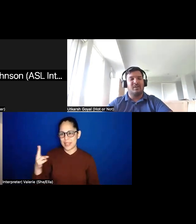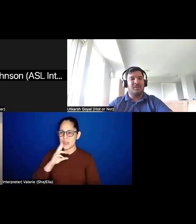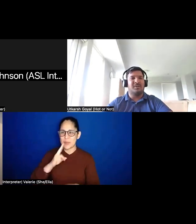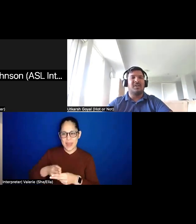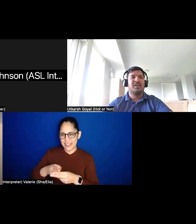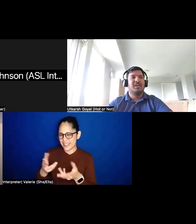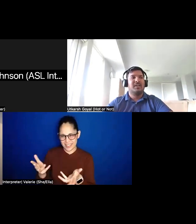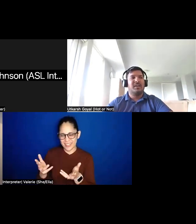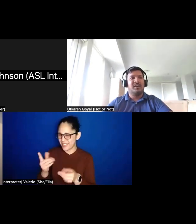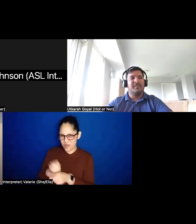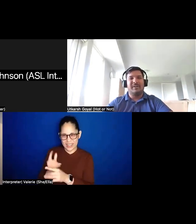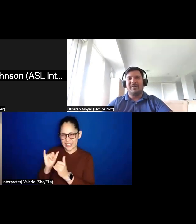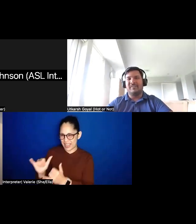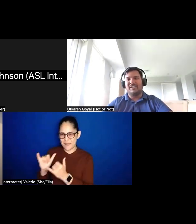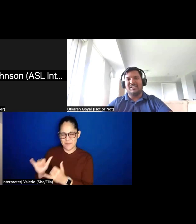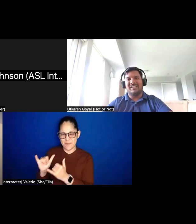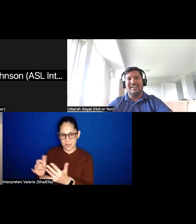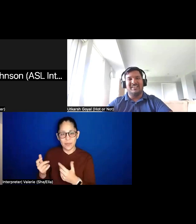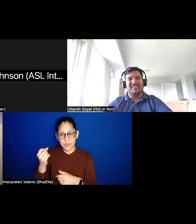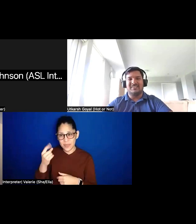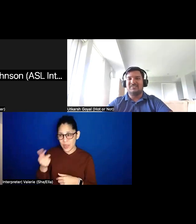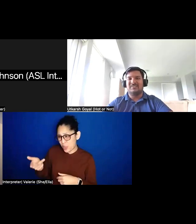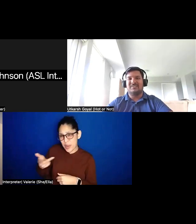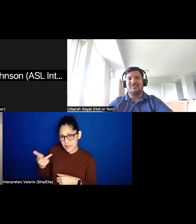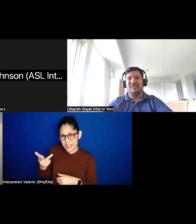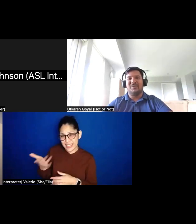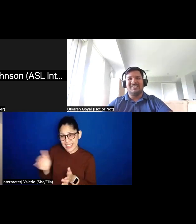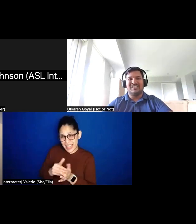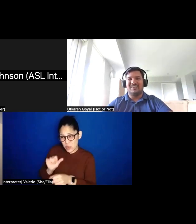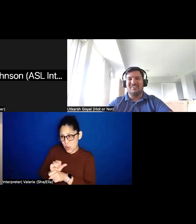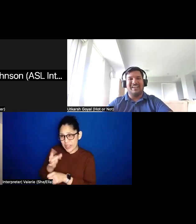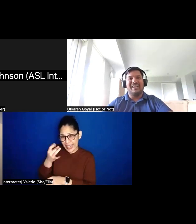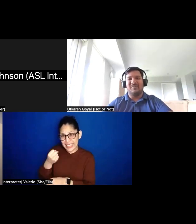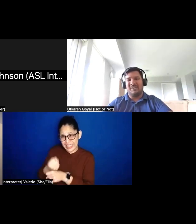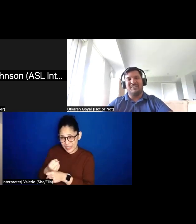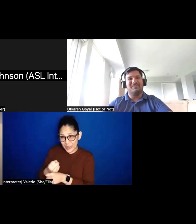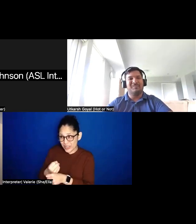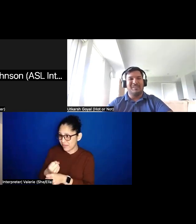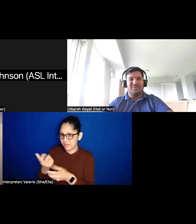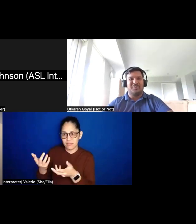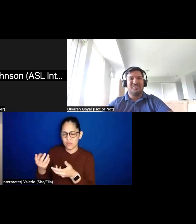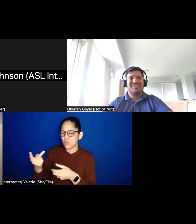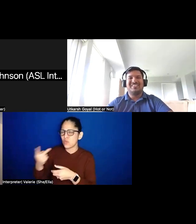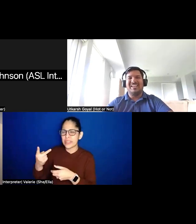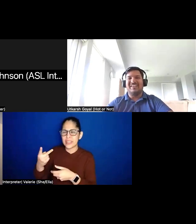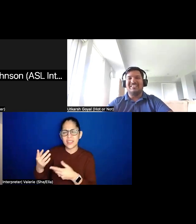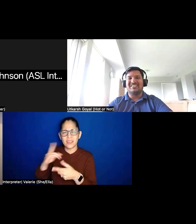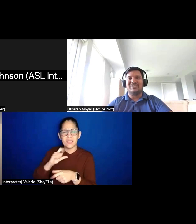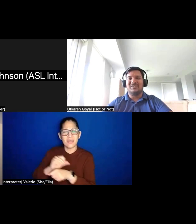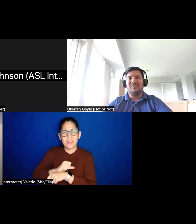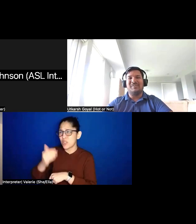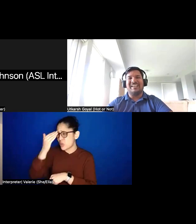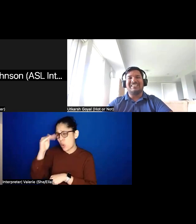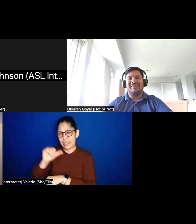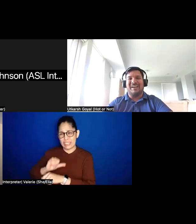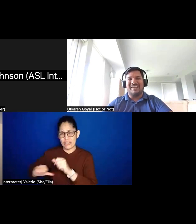are building Hot or Not. We've been together for the last 8 years now. So we know each other in and out. I mean, been through three ventures.